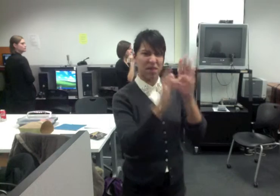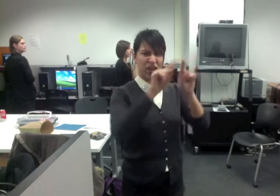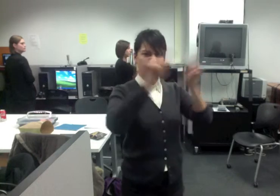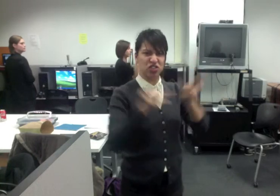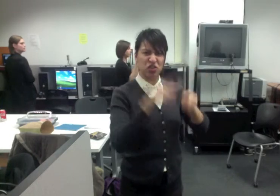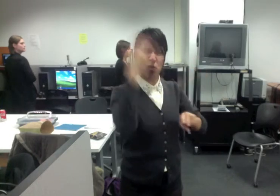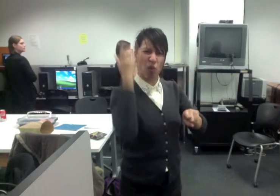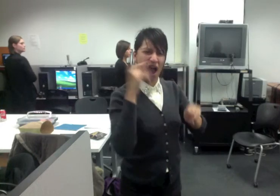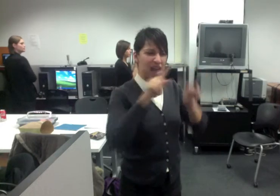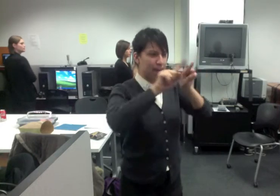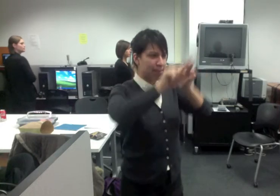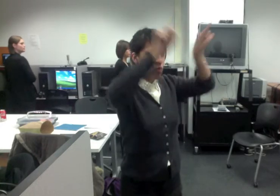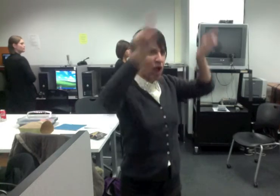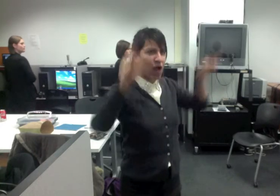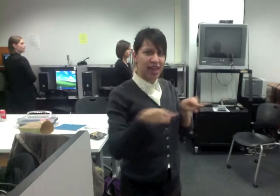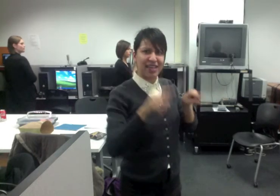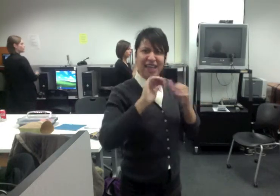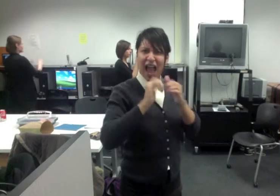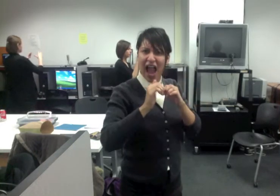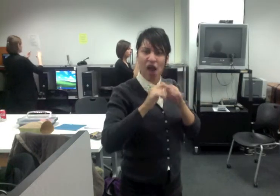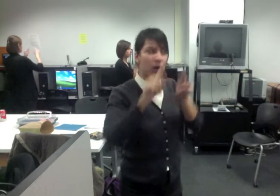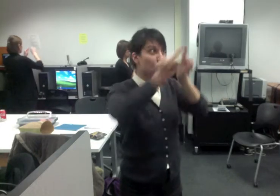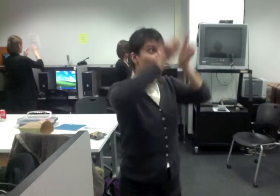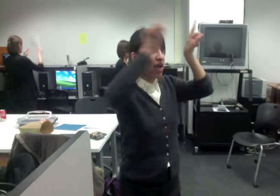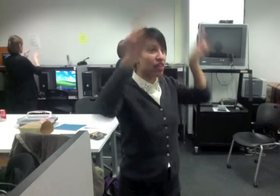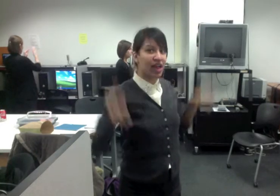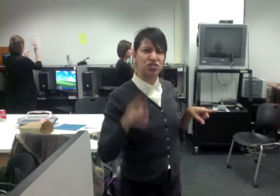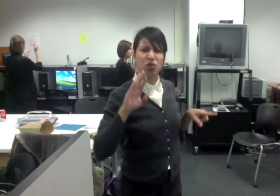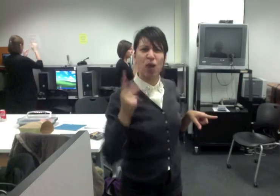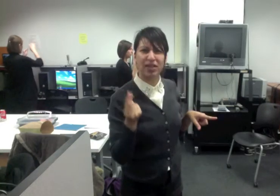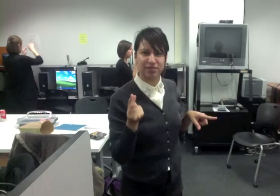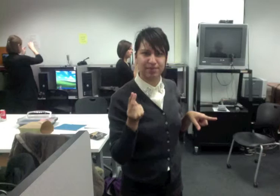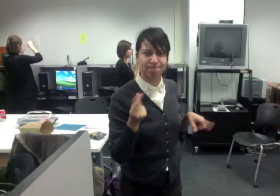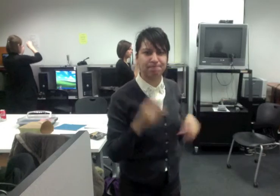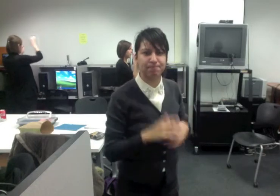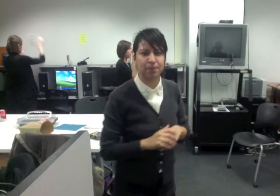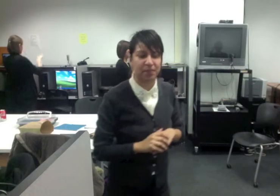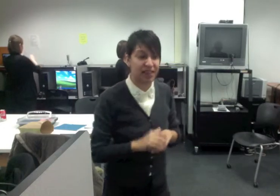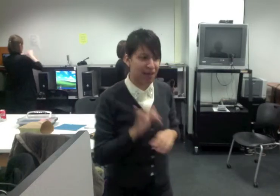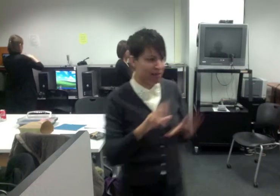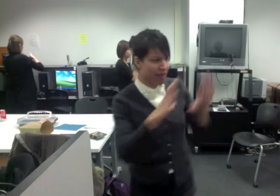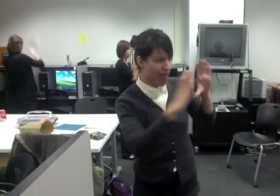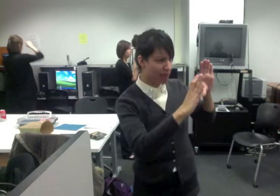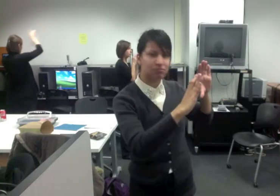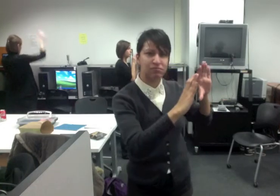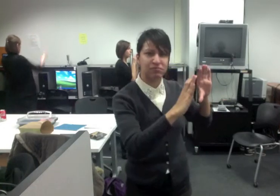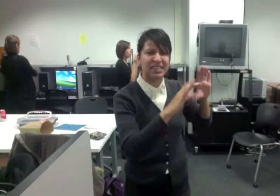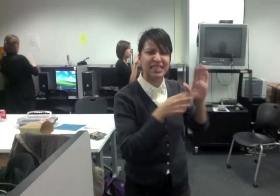Why, how, what? This little idea explains why some organizations and some leaders are able to